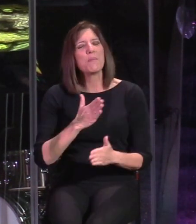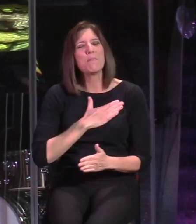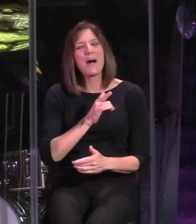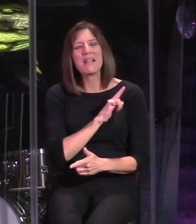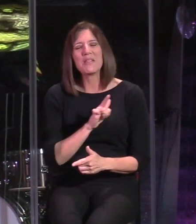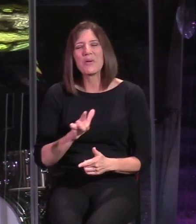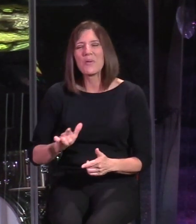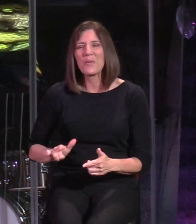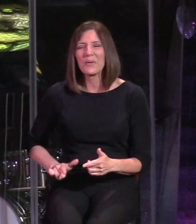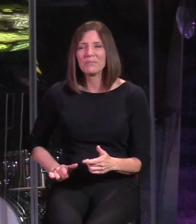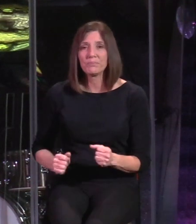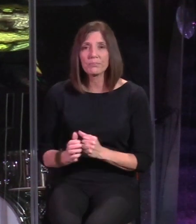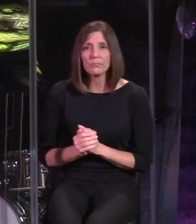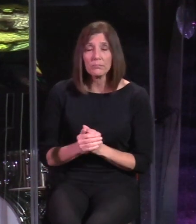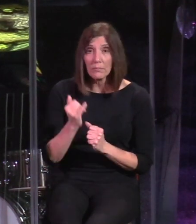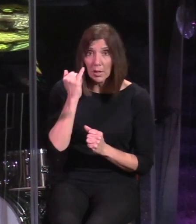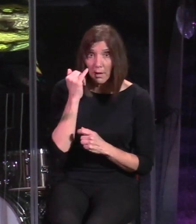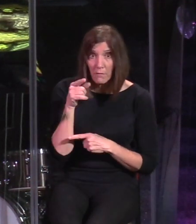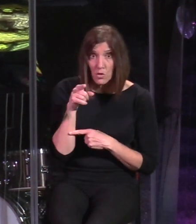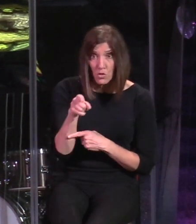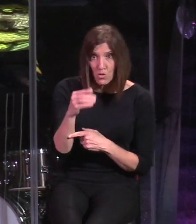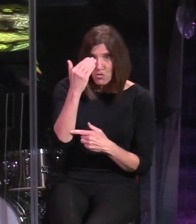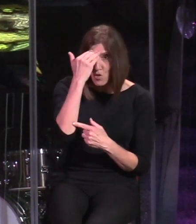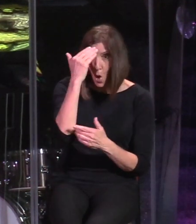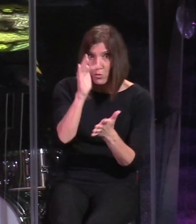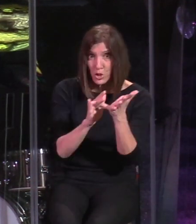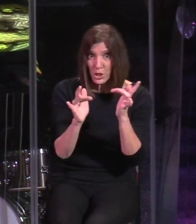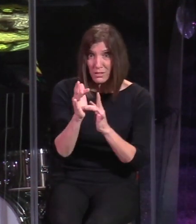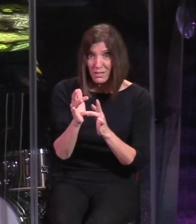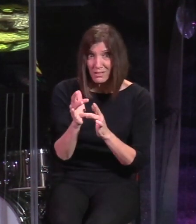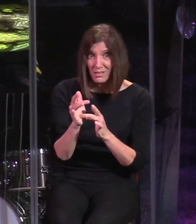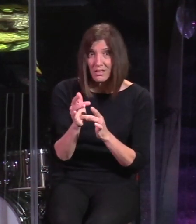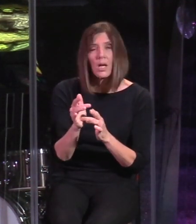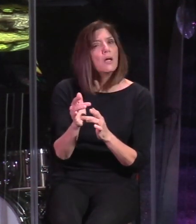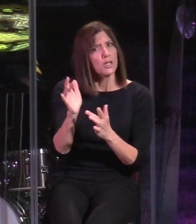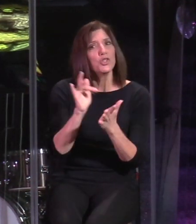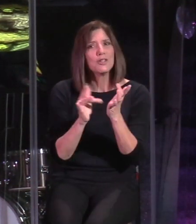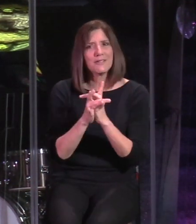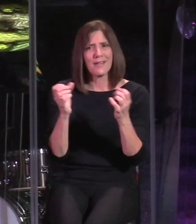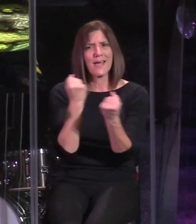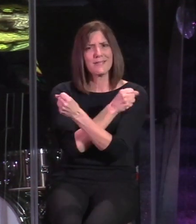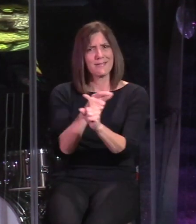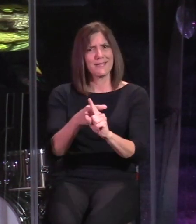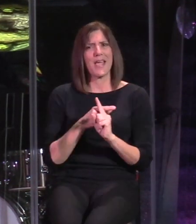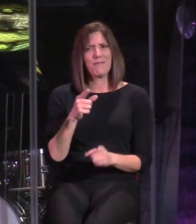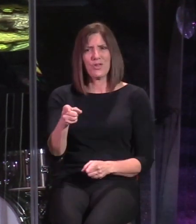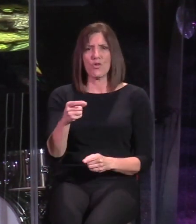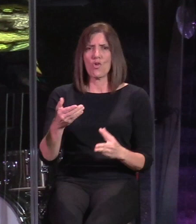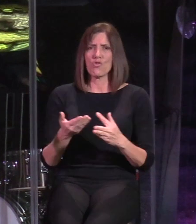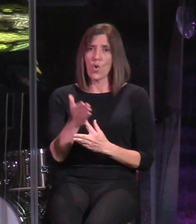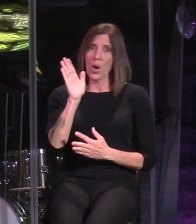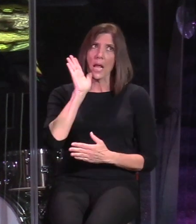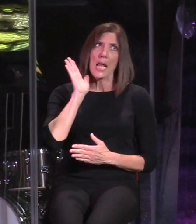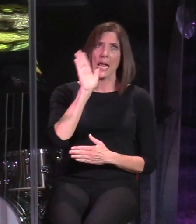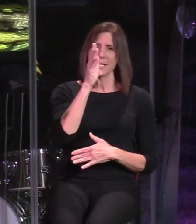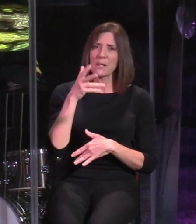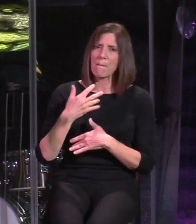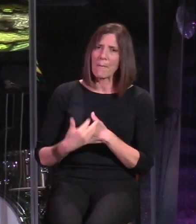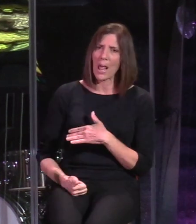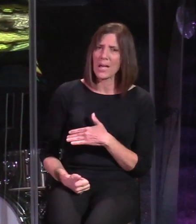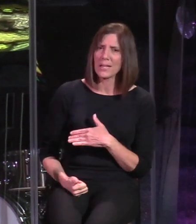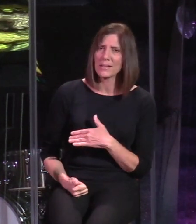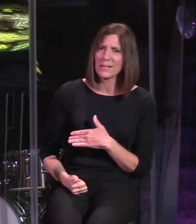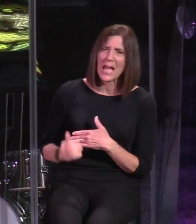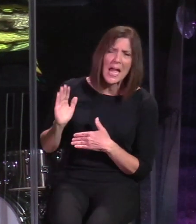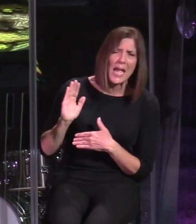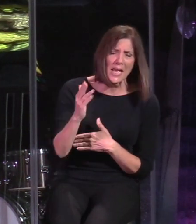tonight. If you're in Christ, then Jesus has redeemed you by his shed blood. His shed blood